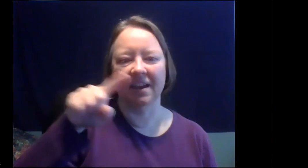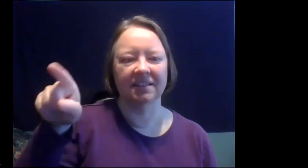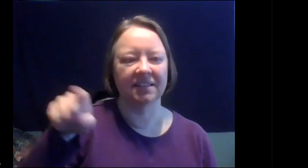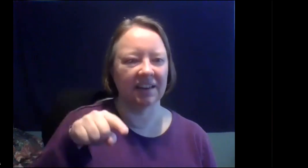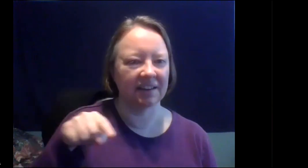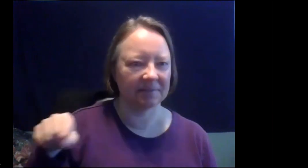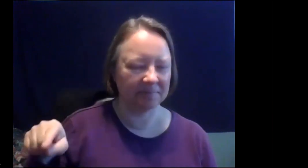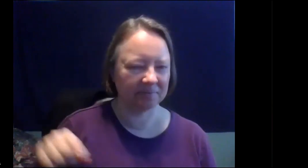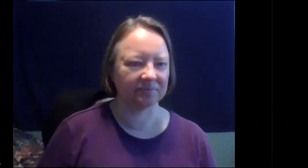and Z.